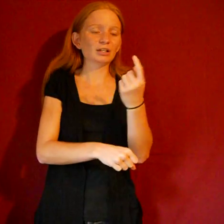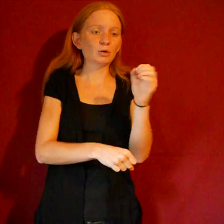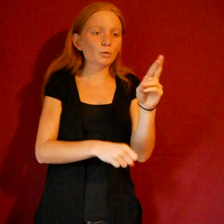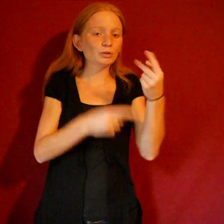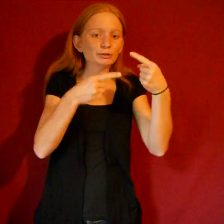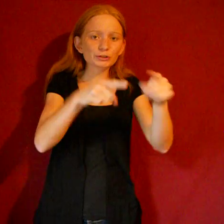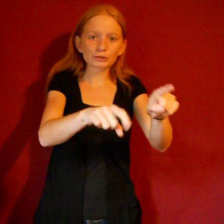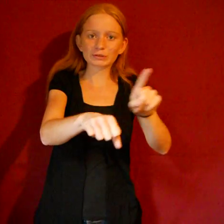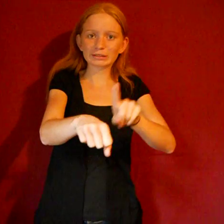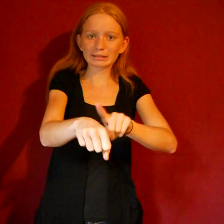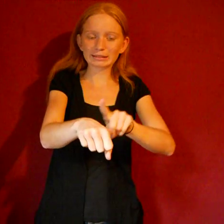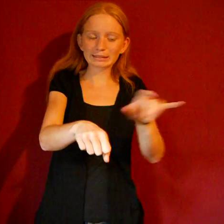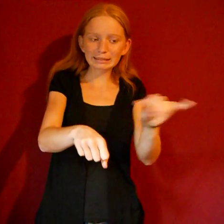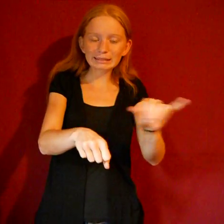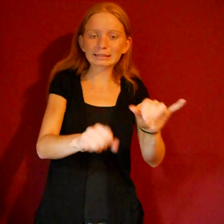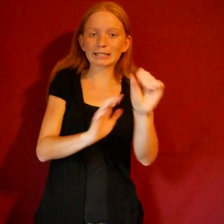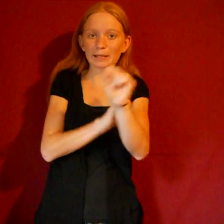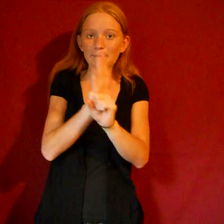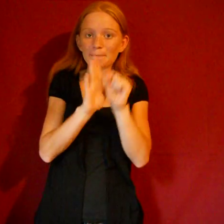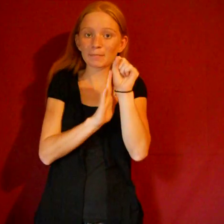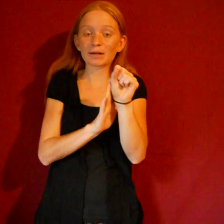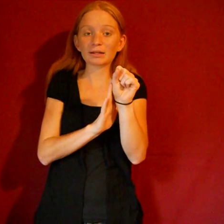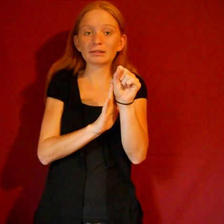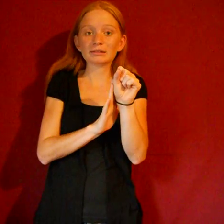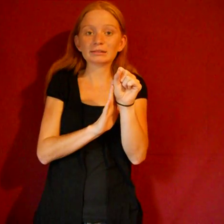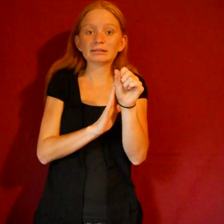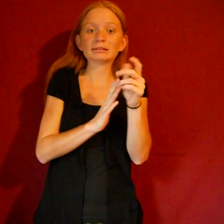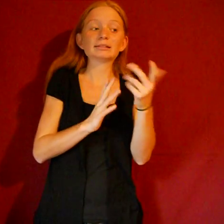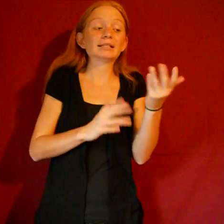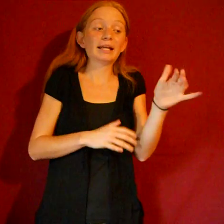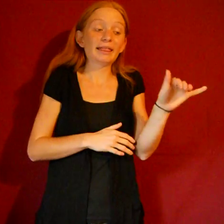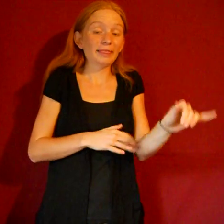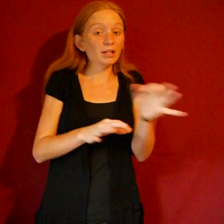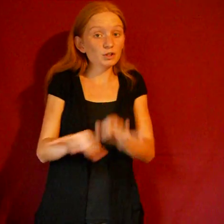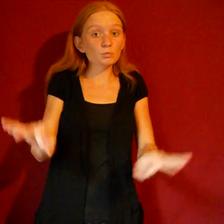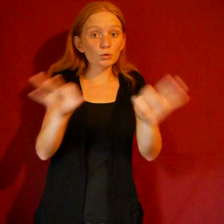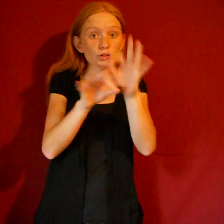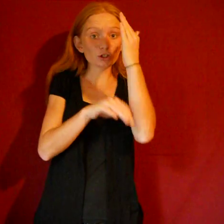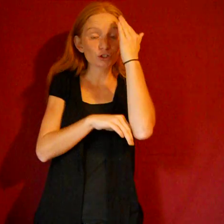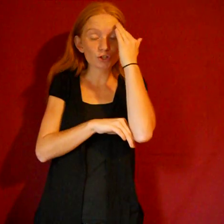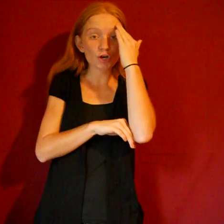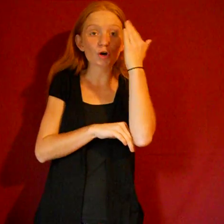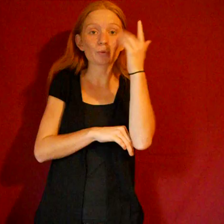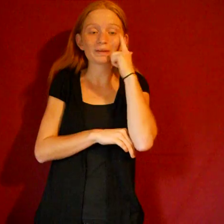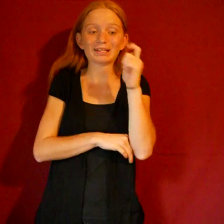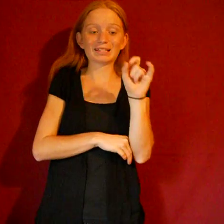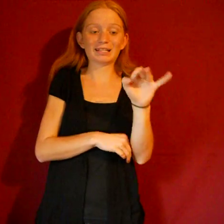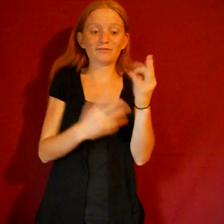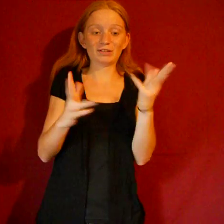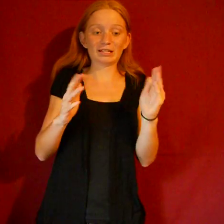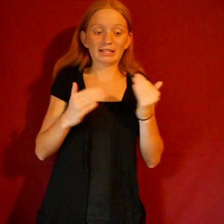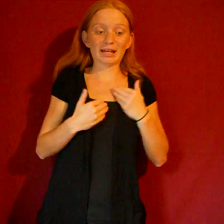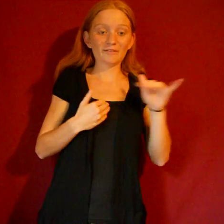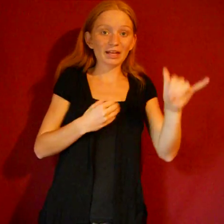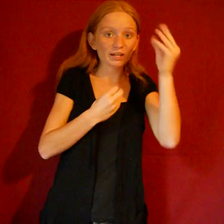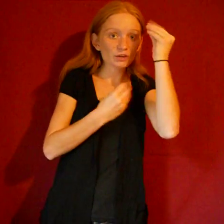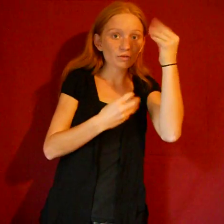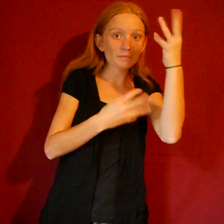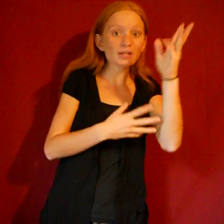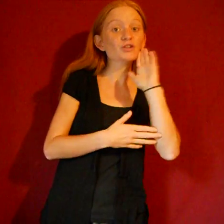kinds of depression are seasonal, and it would be helpful for us to get some information about that. Would you be comfortable